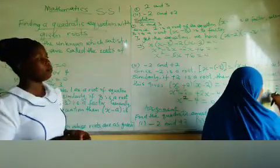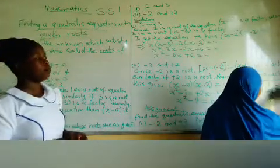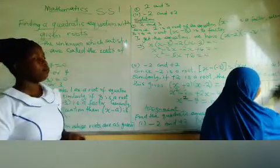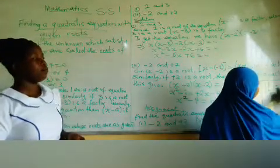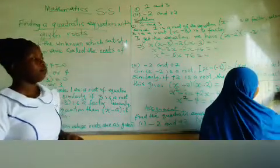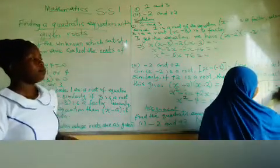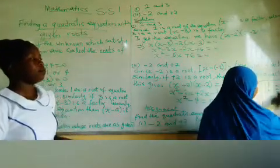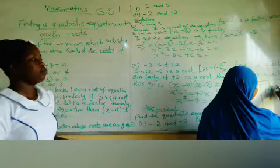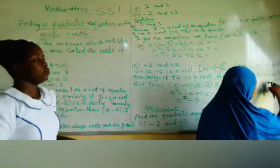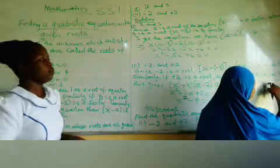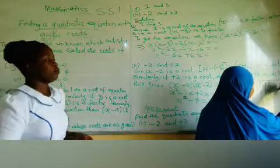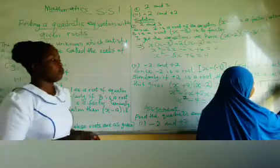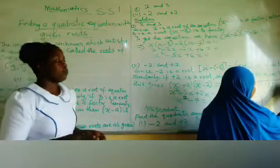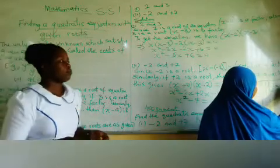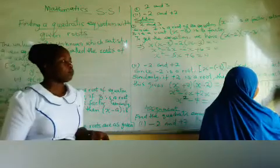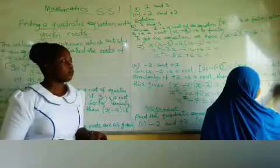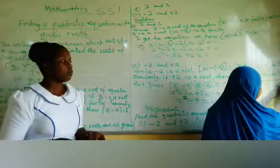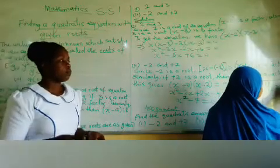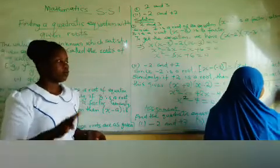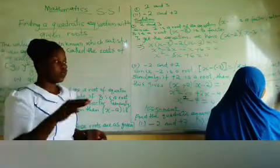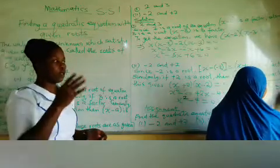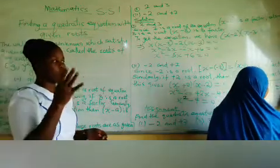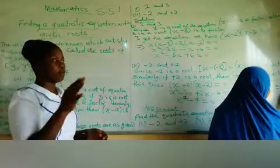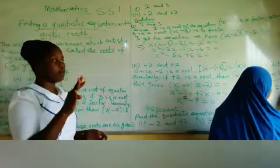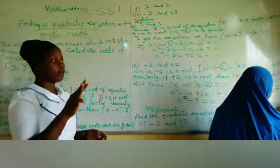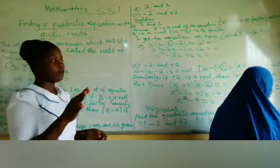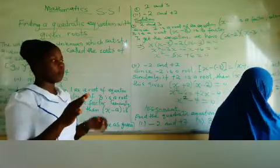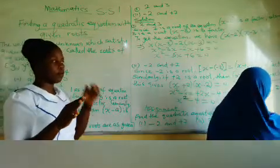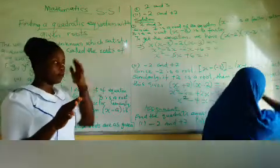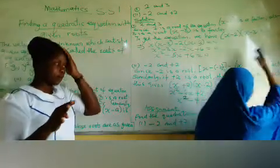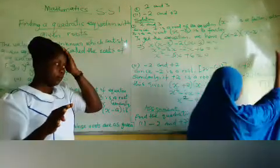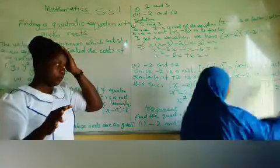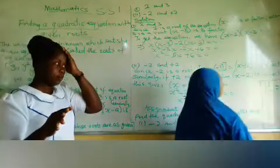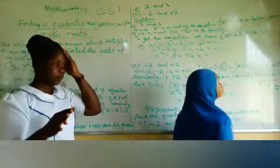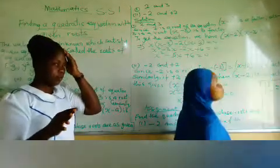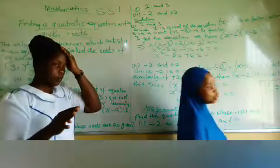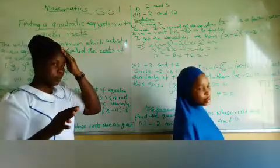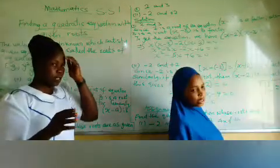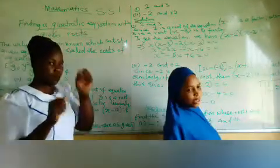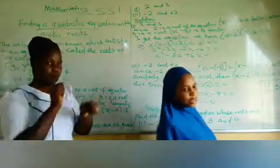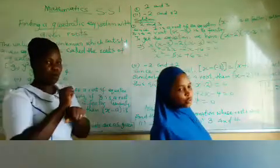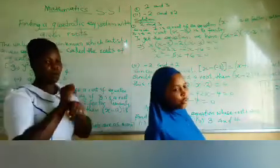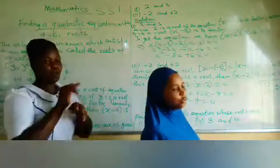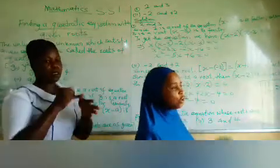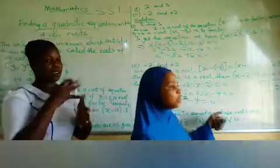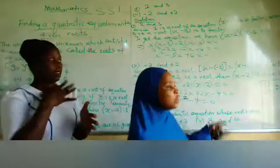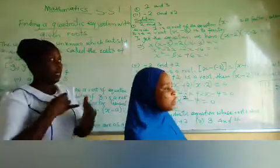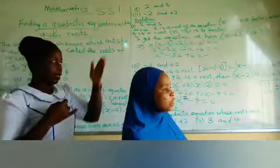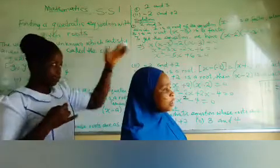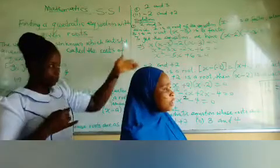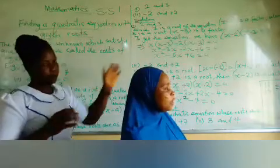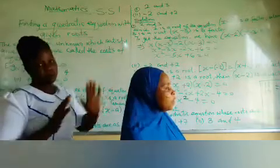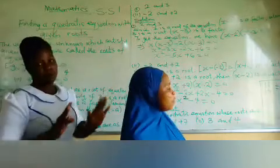4. 4 plus 1, 5 divided by 4, and you do it as we've done in the